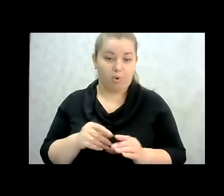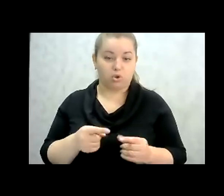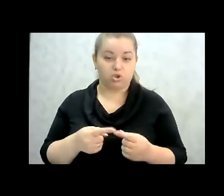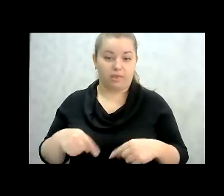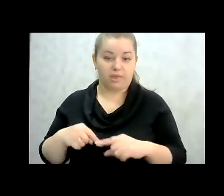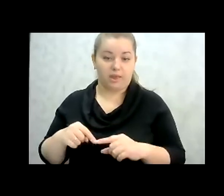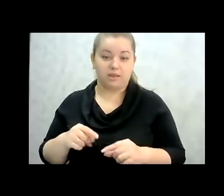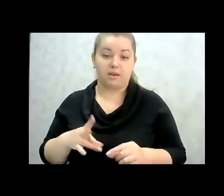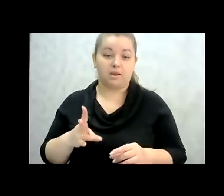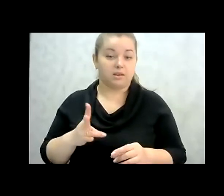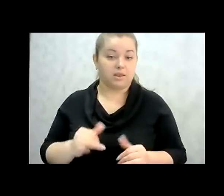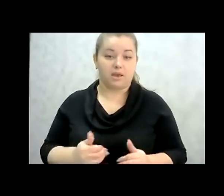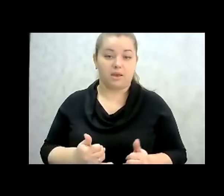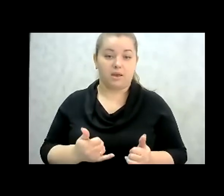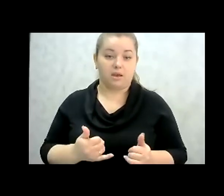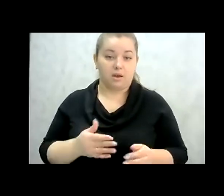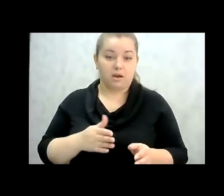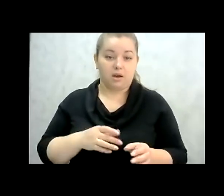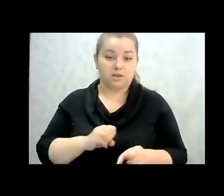of the